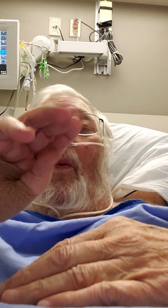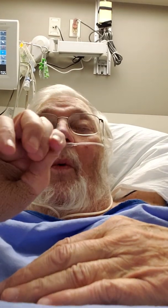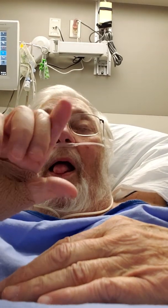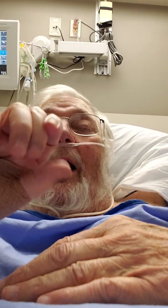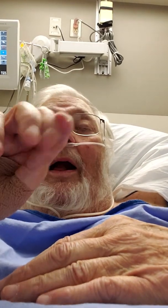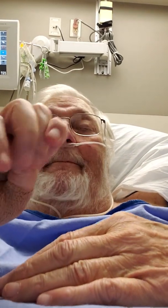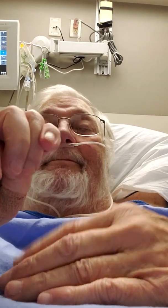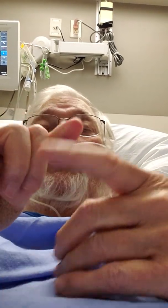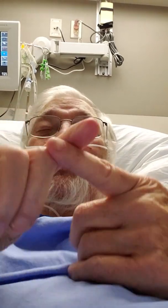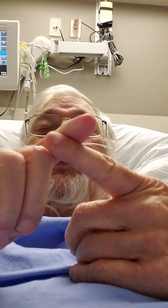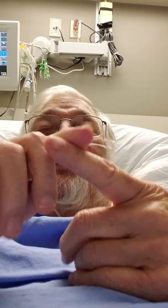Welcome to